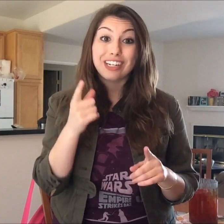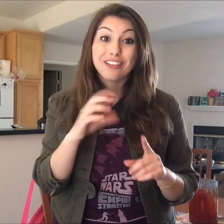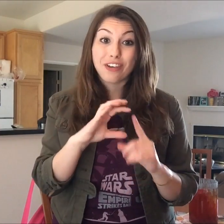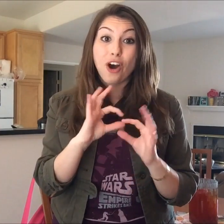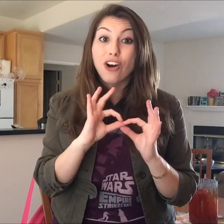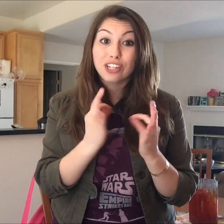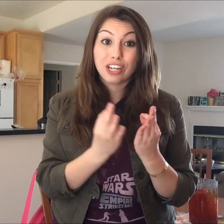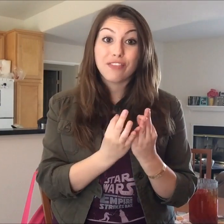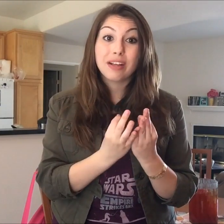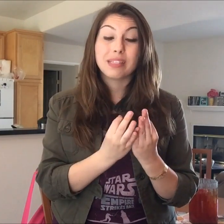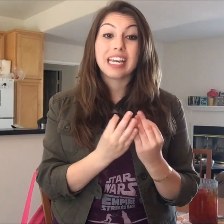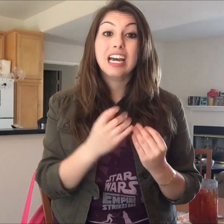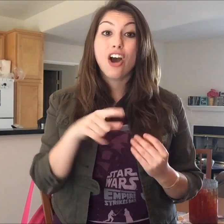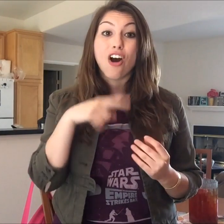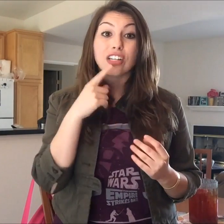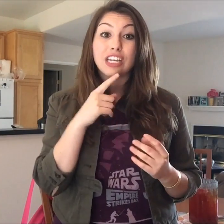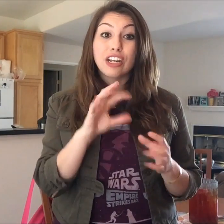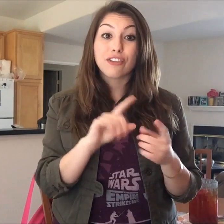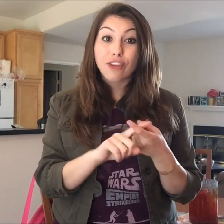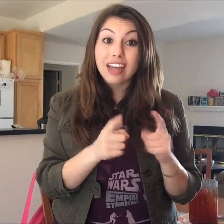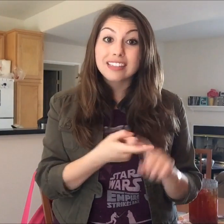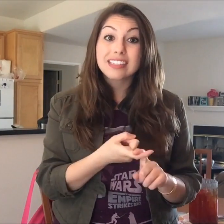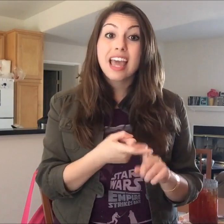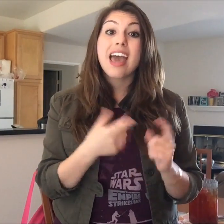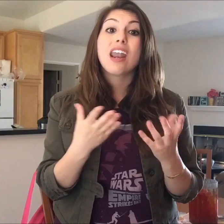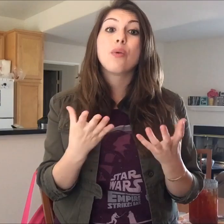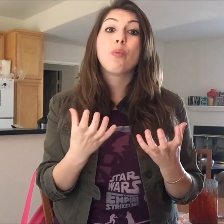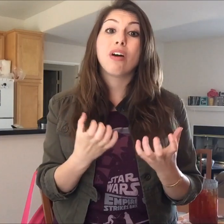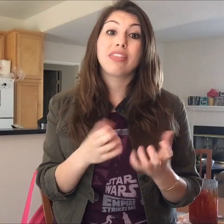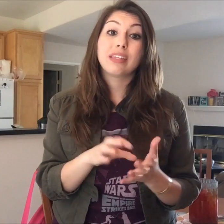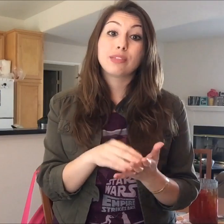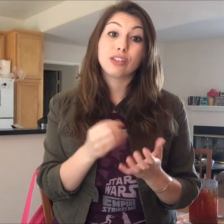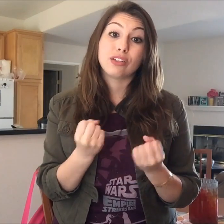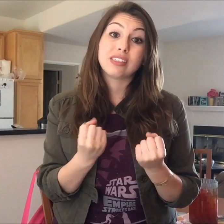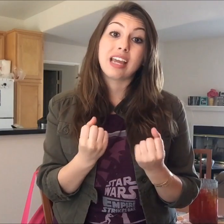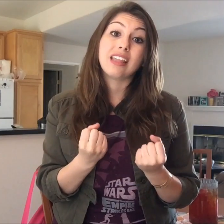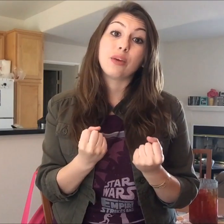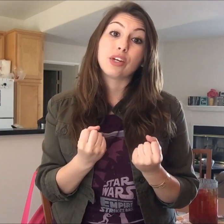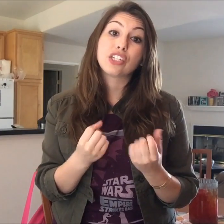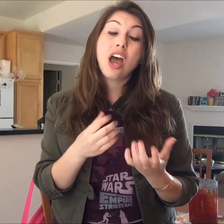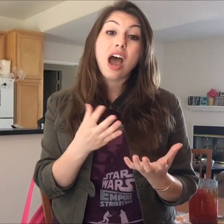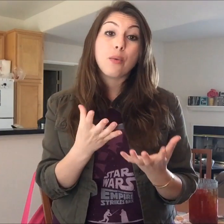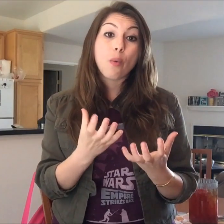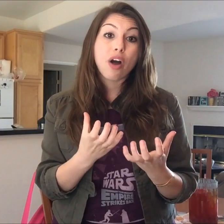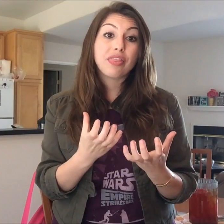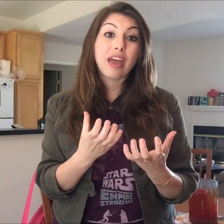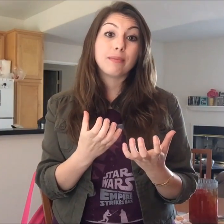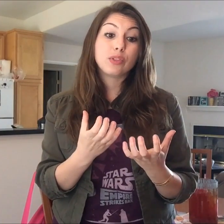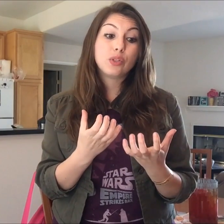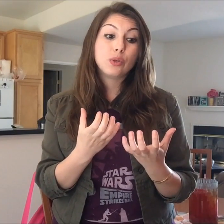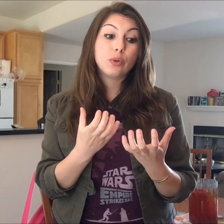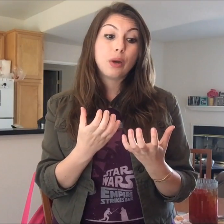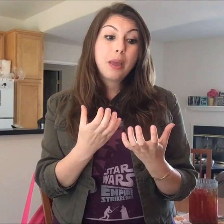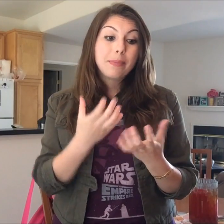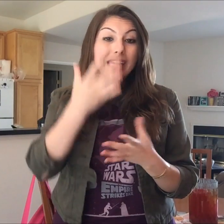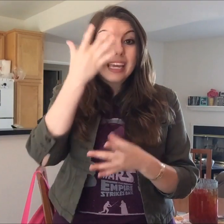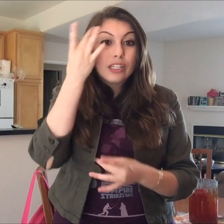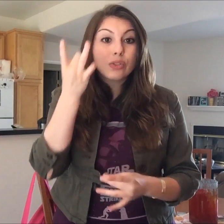hearing family, all hearing friends, and I want them to learn sign language. I want them to be